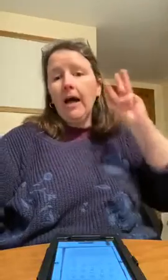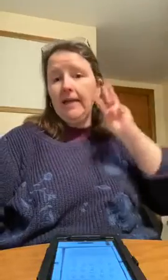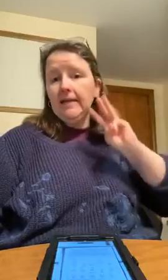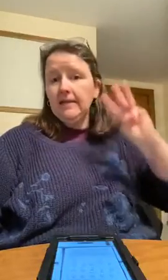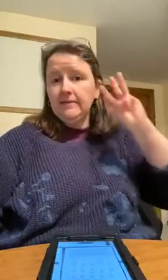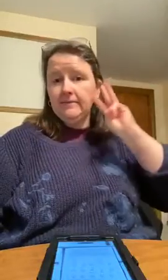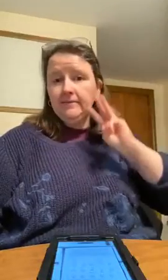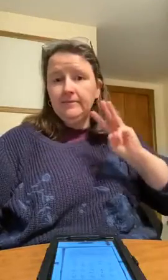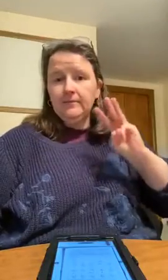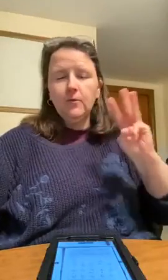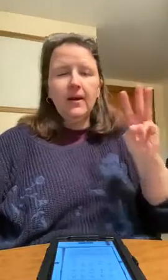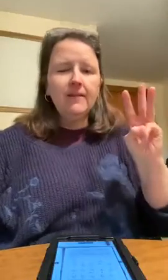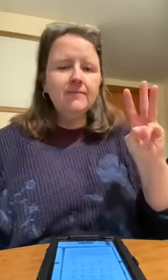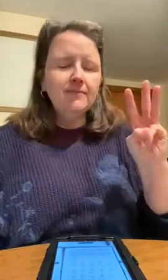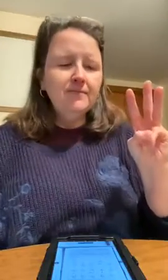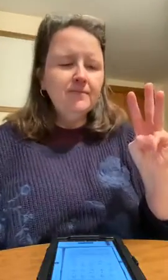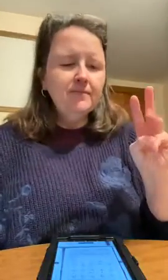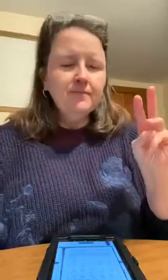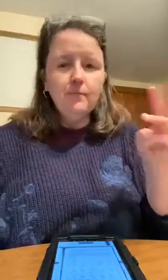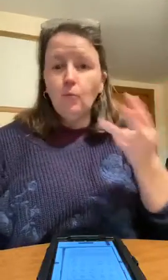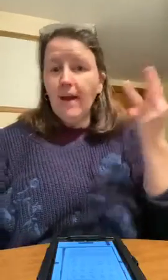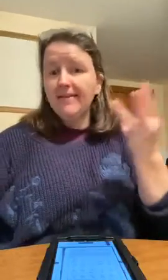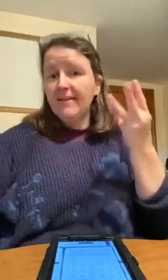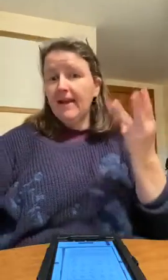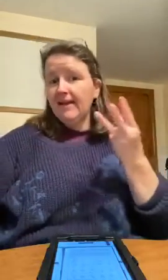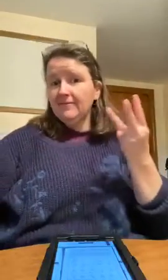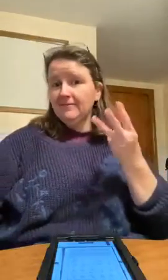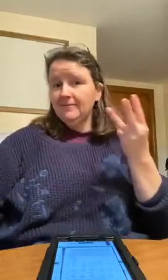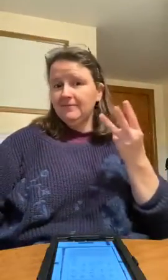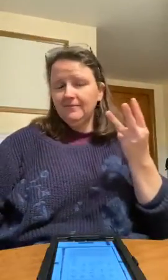wine, okay, Wednesday,